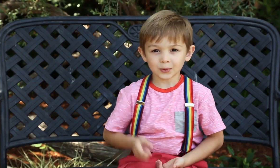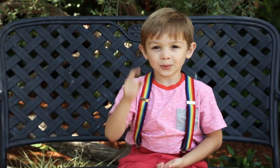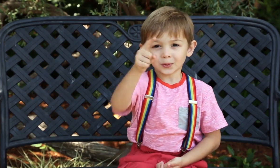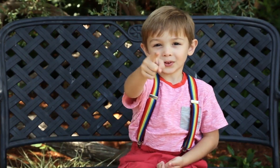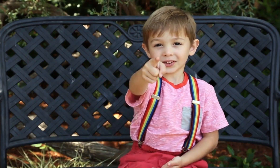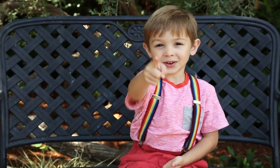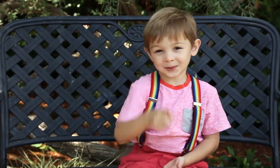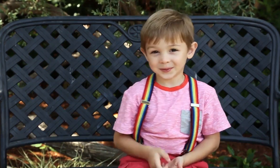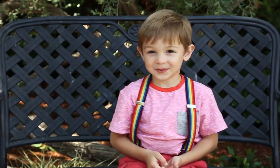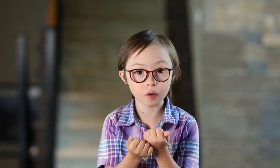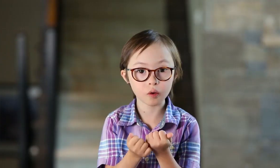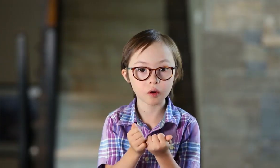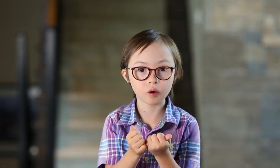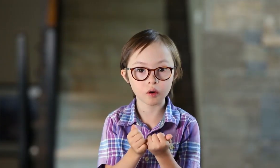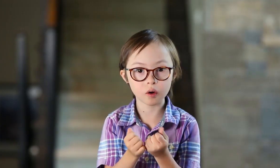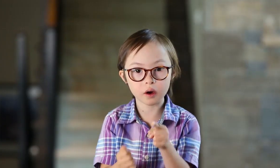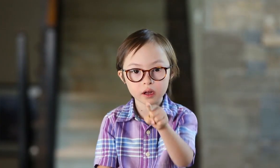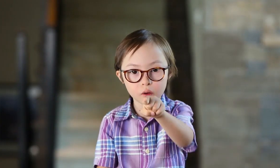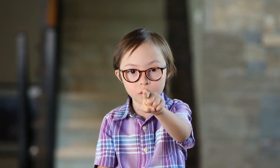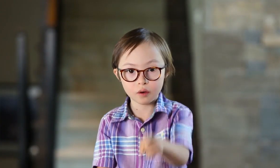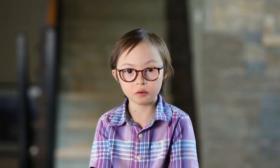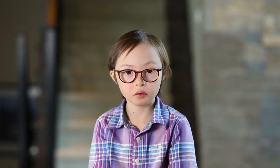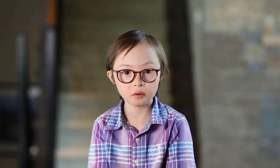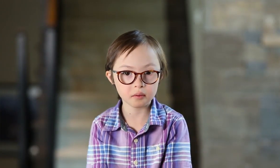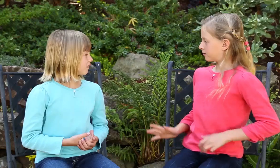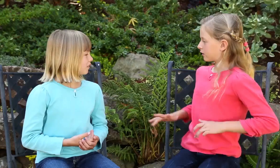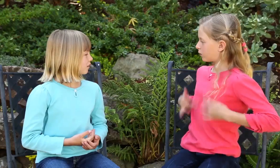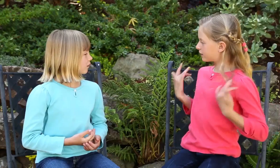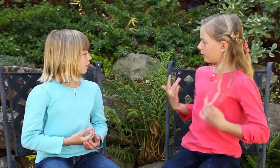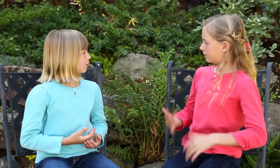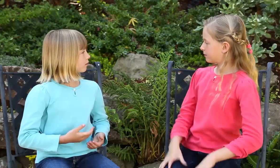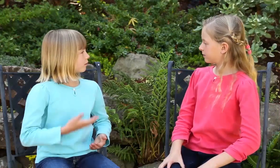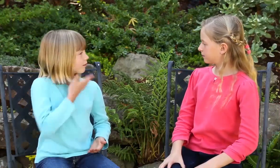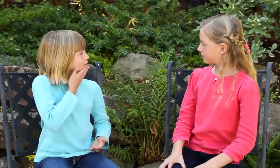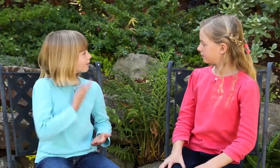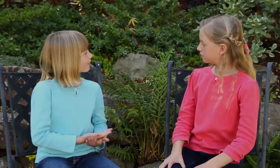How you? How you? What's up?